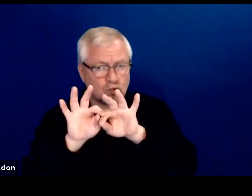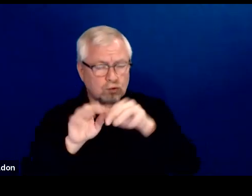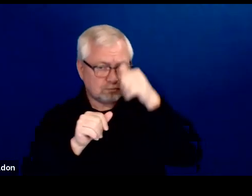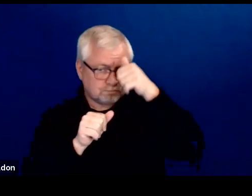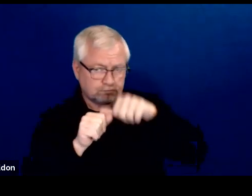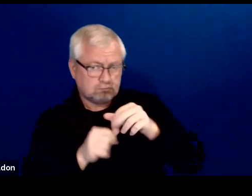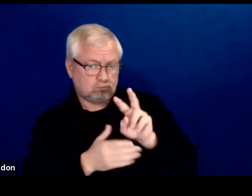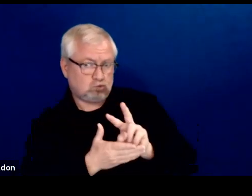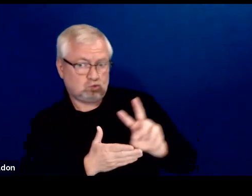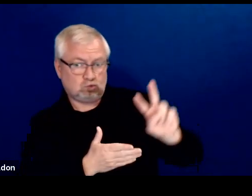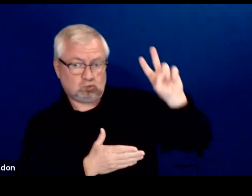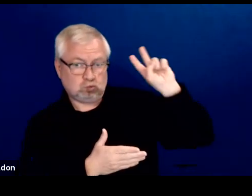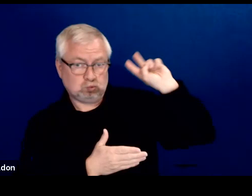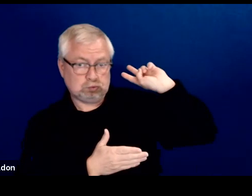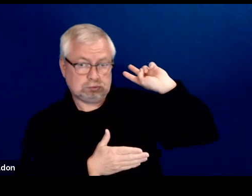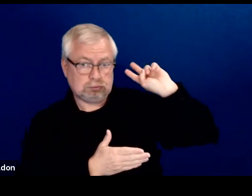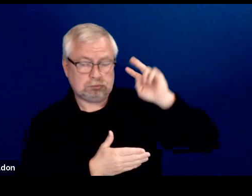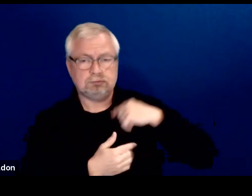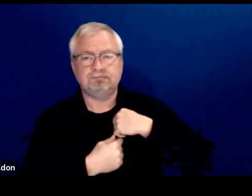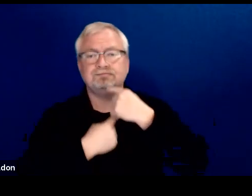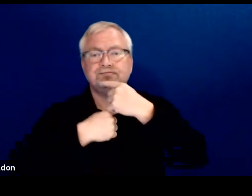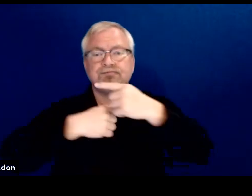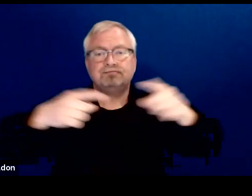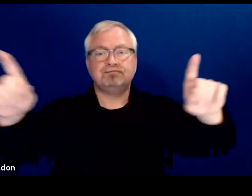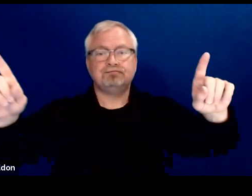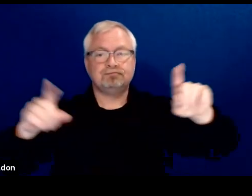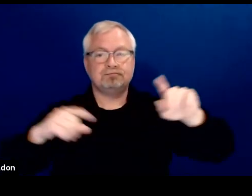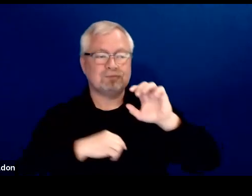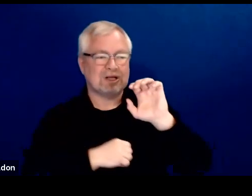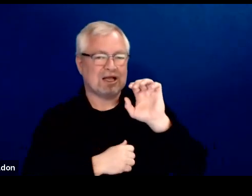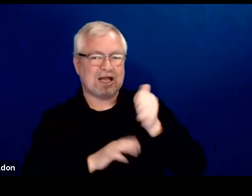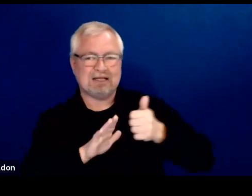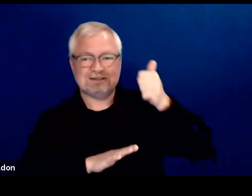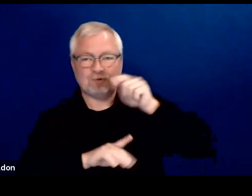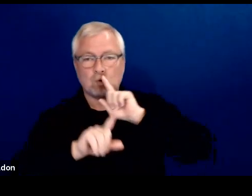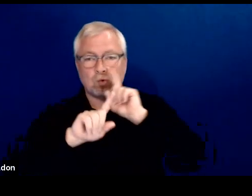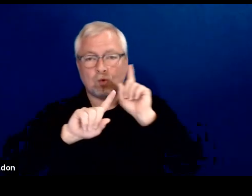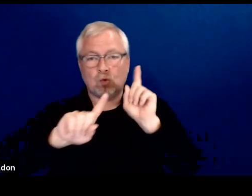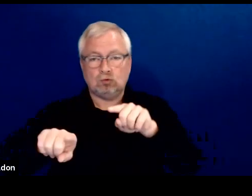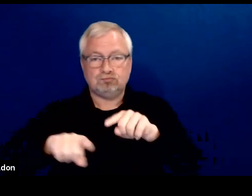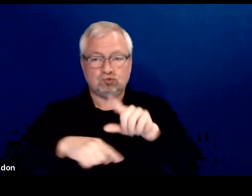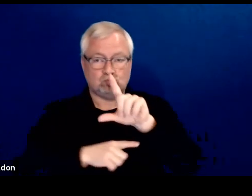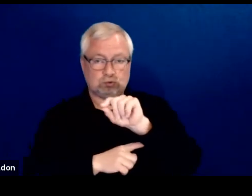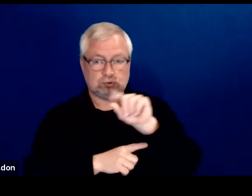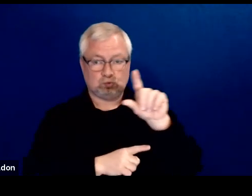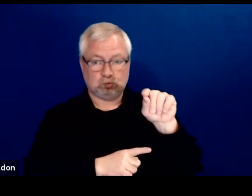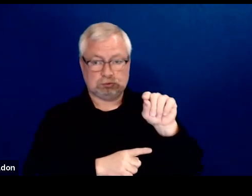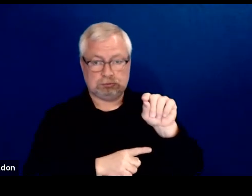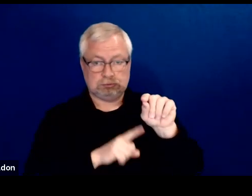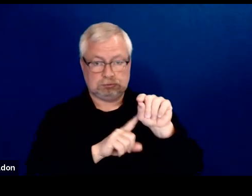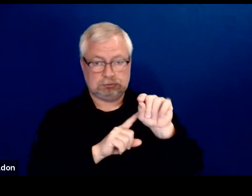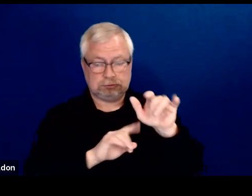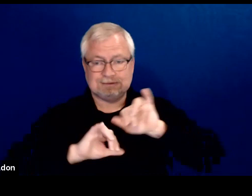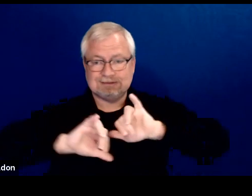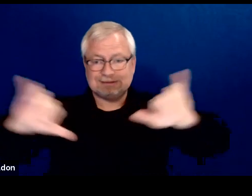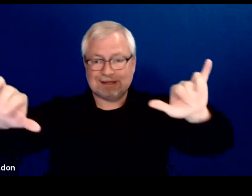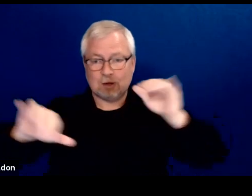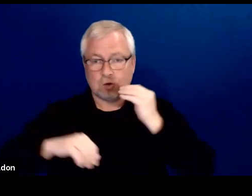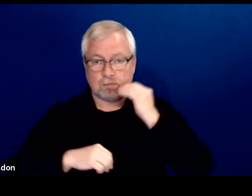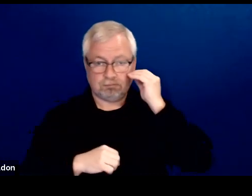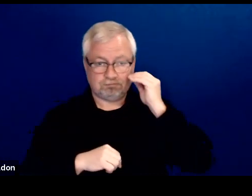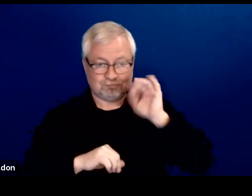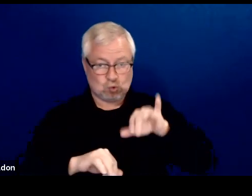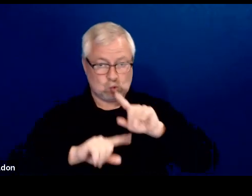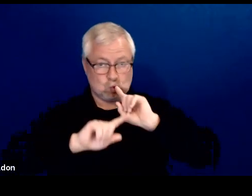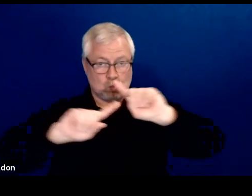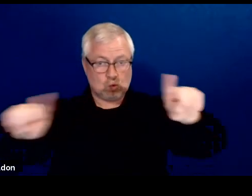Order 2020, the stay-at-home order for Minnesota. At that point in time, we were pretty clear of how what we were trying to do. So what